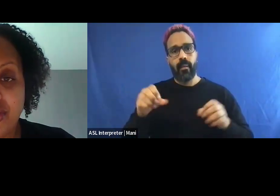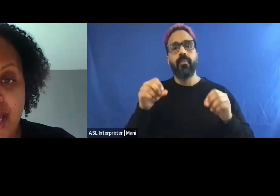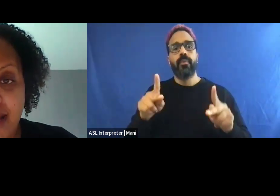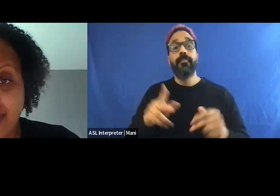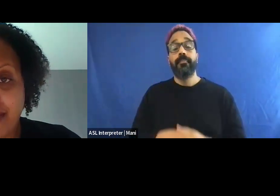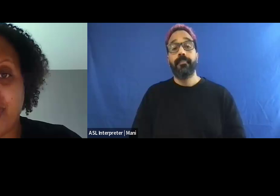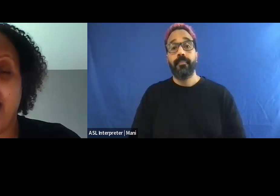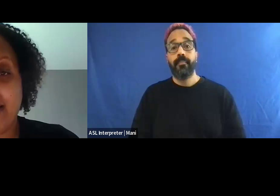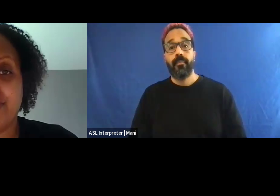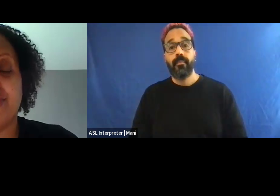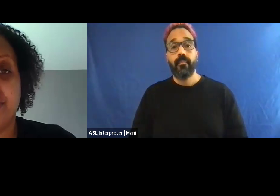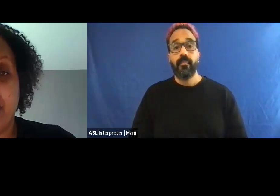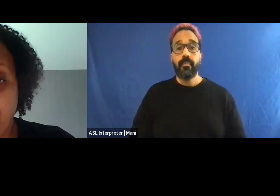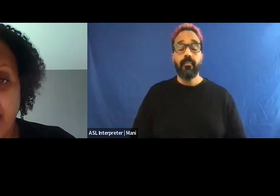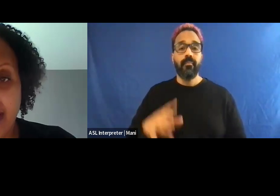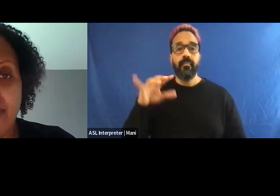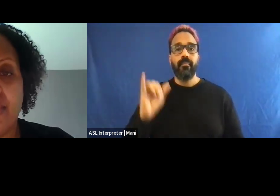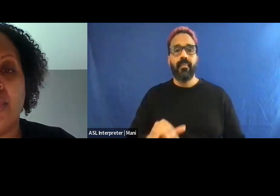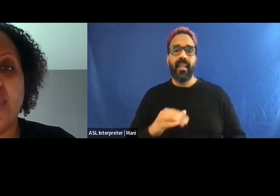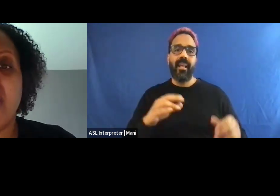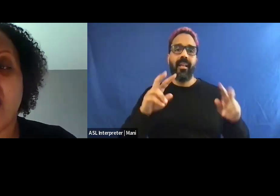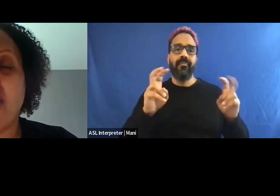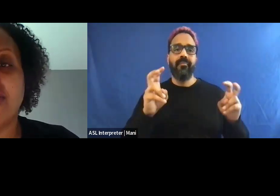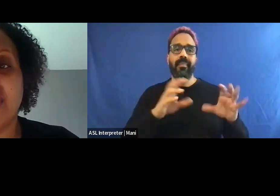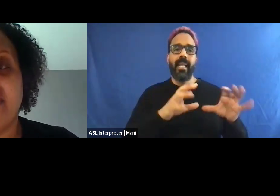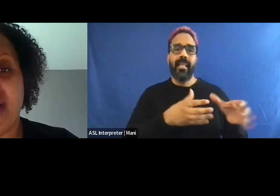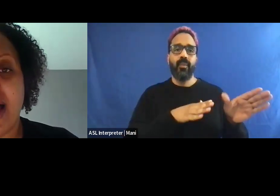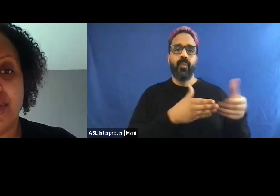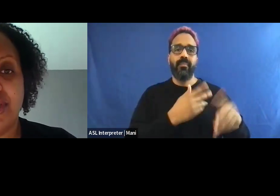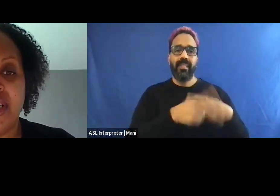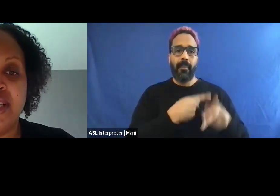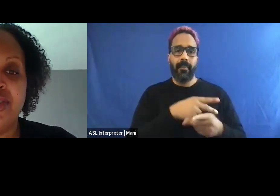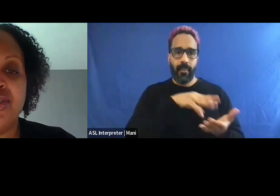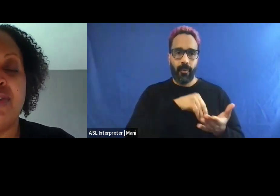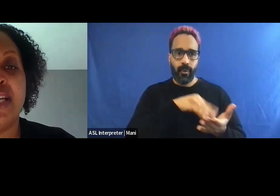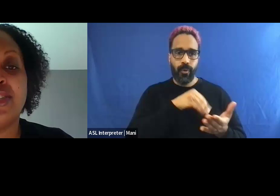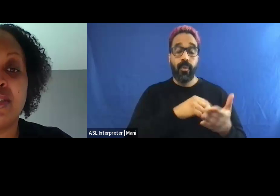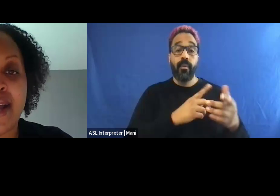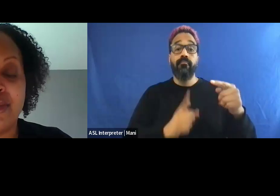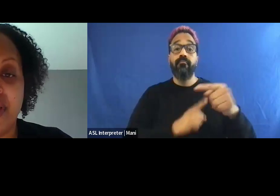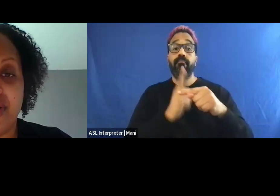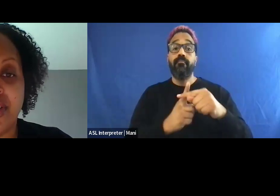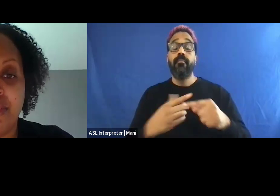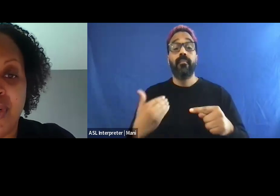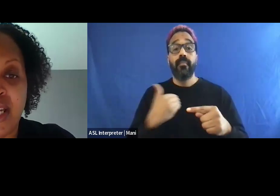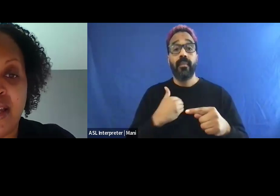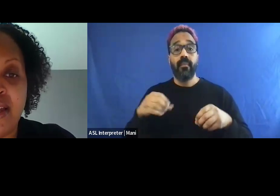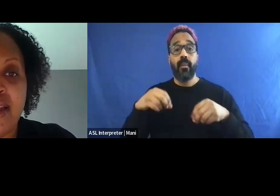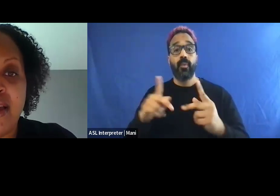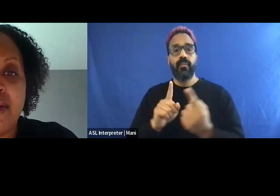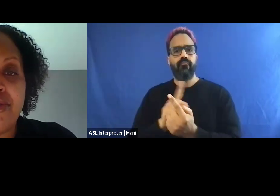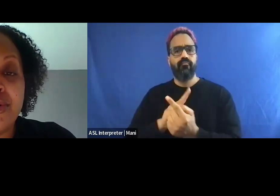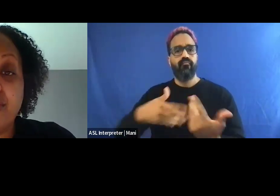addition to that kind of classroom learning, we are also given opportunities to interact with our